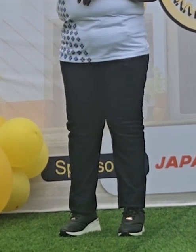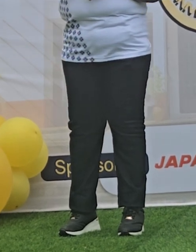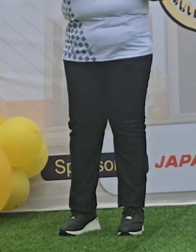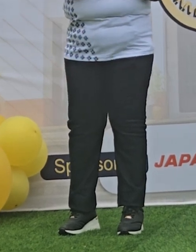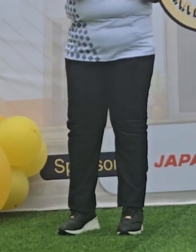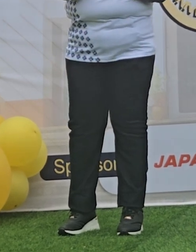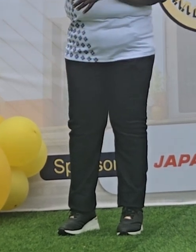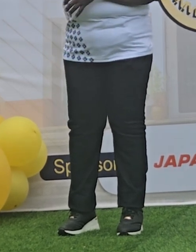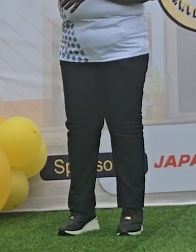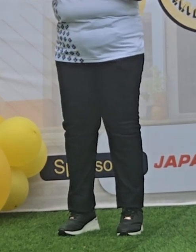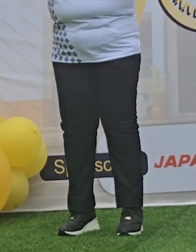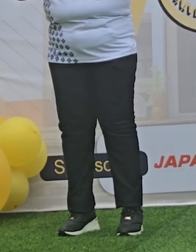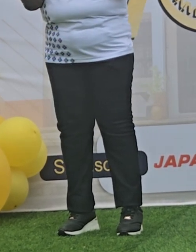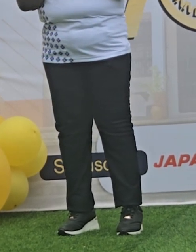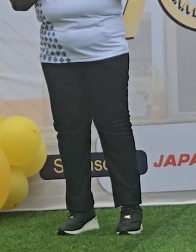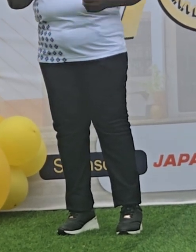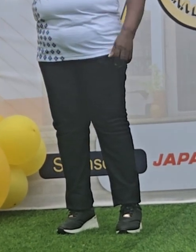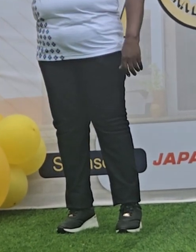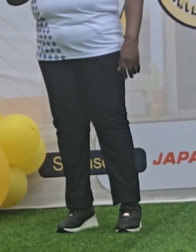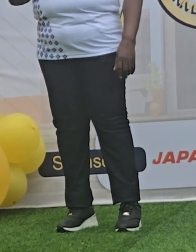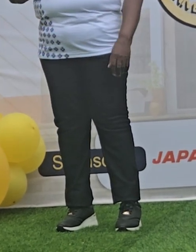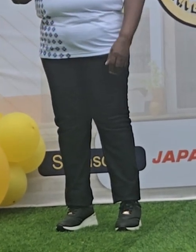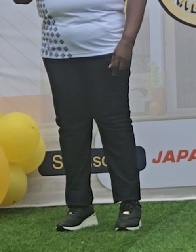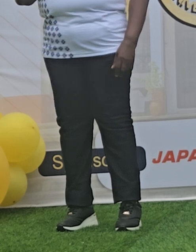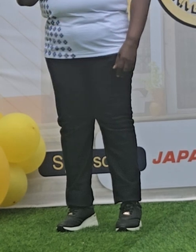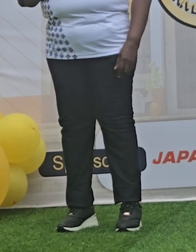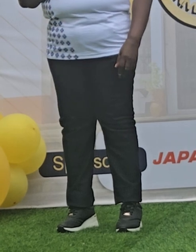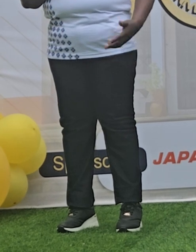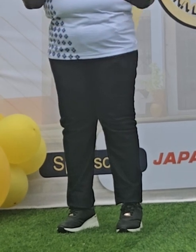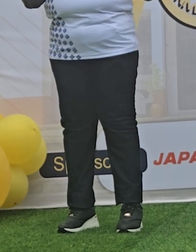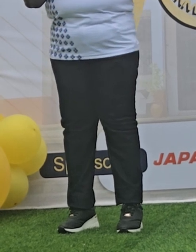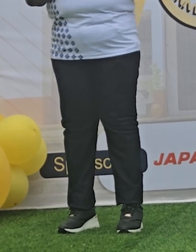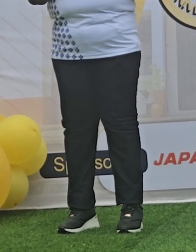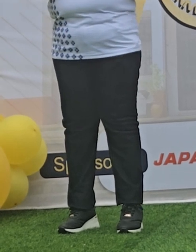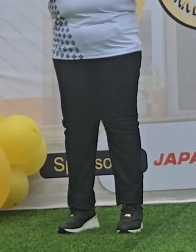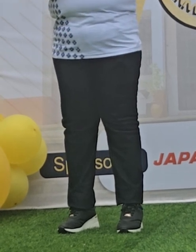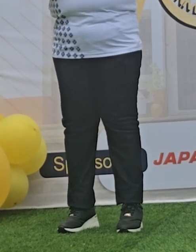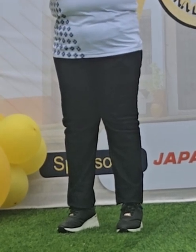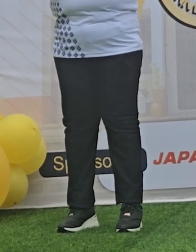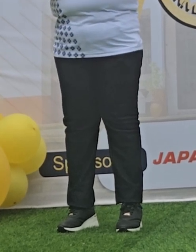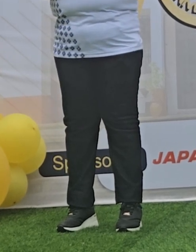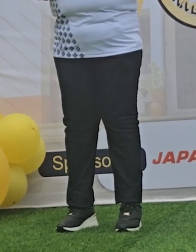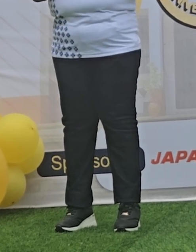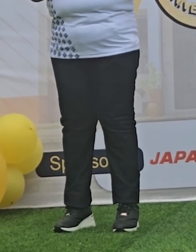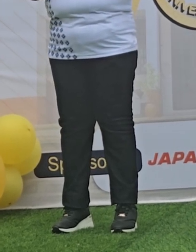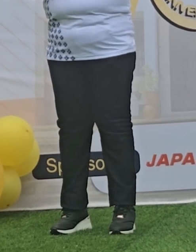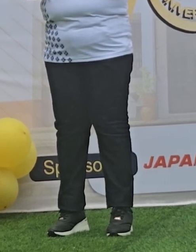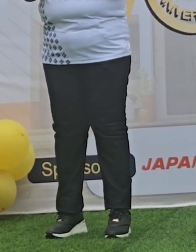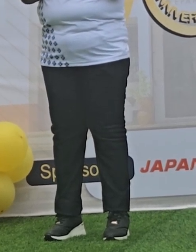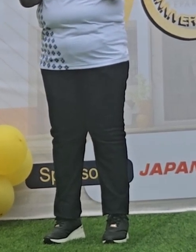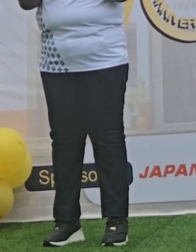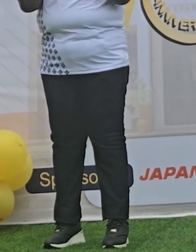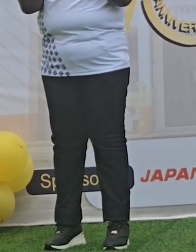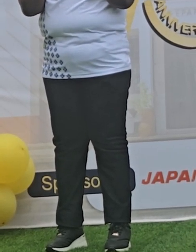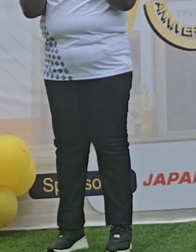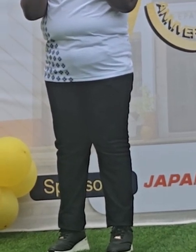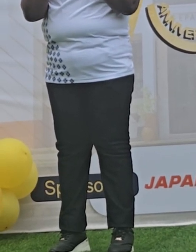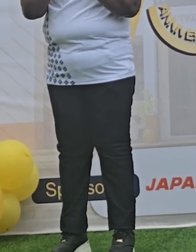African societies and institutions. But the course was a bit tilted towards